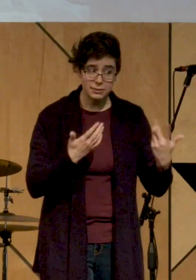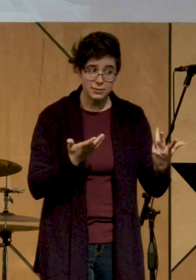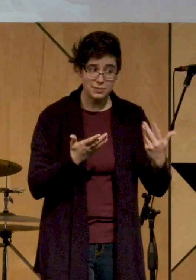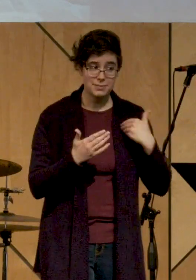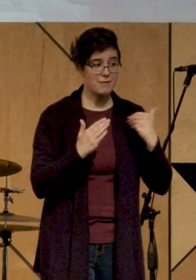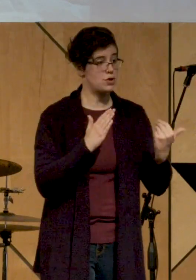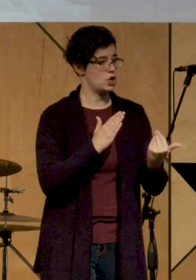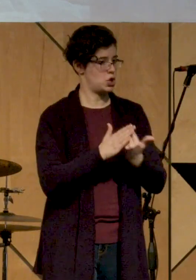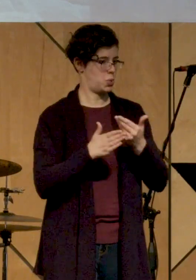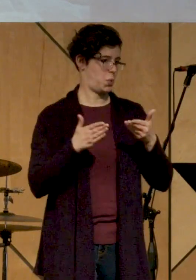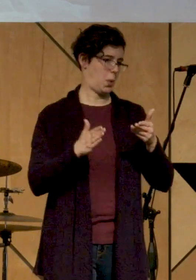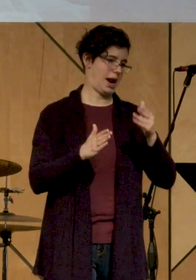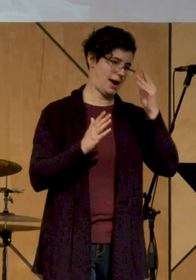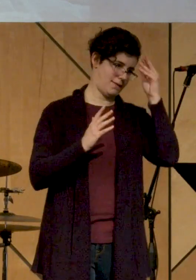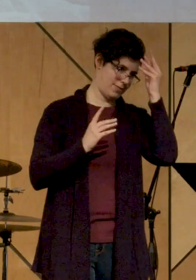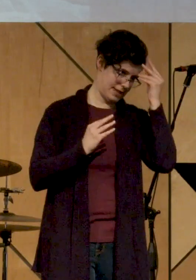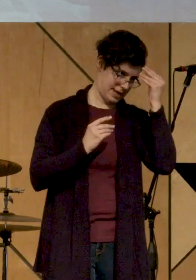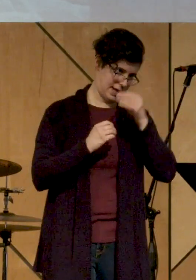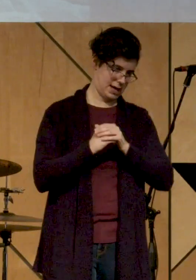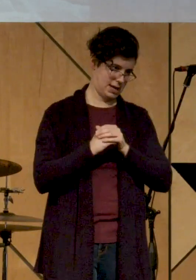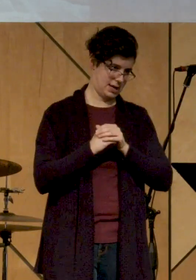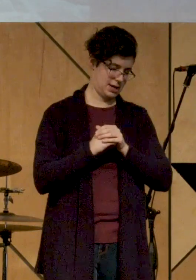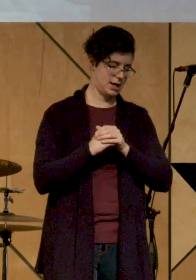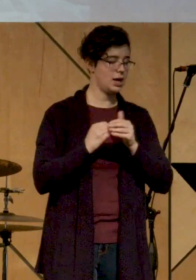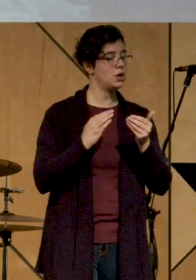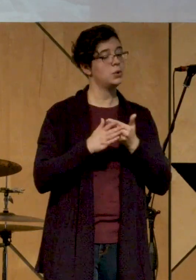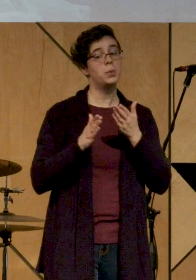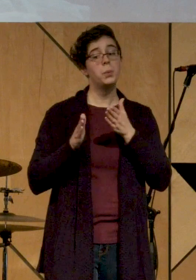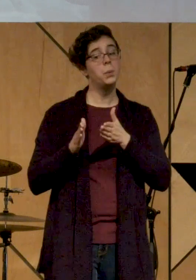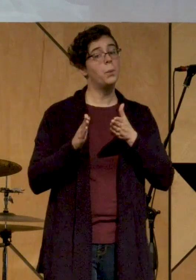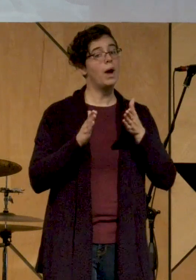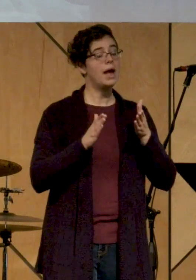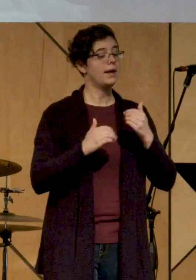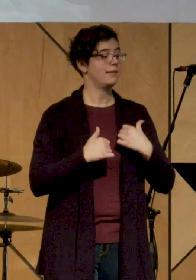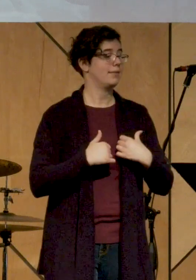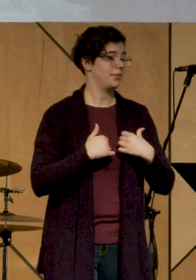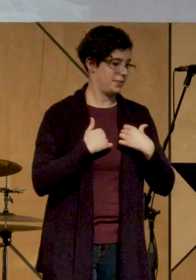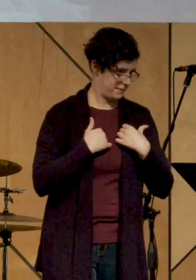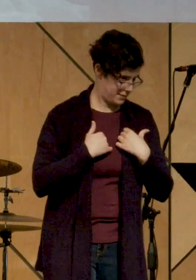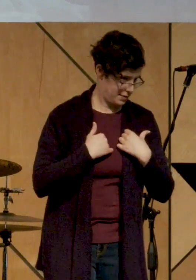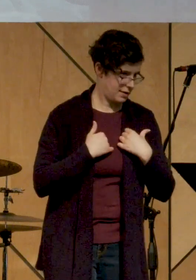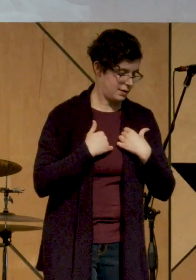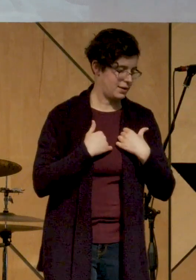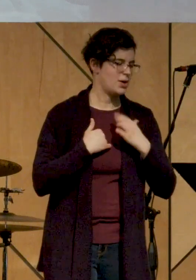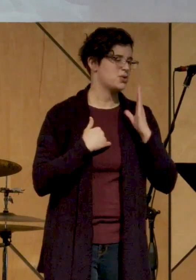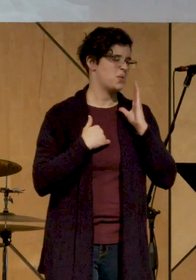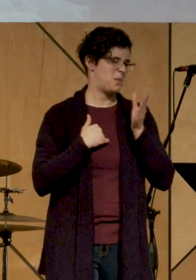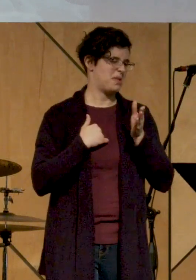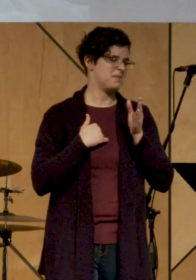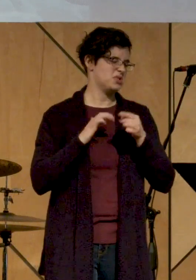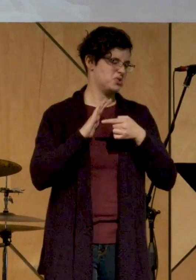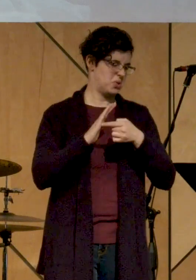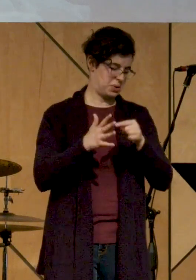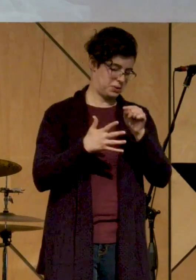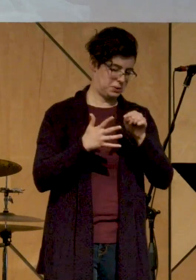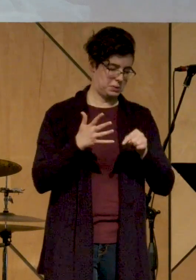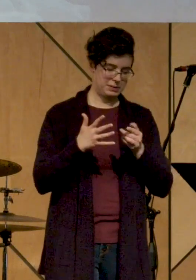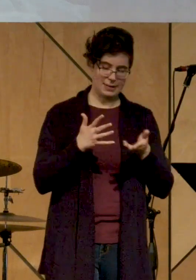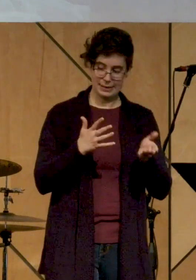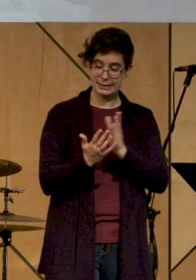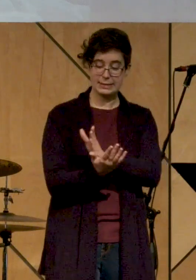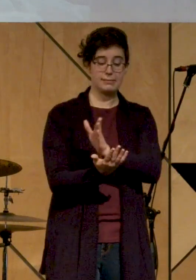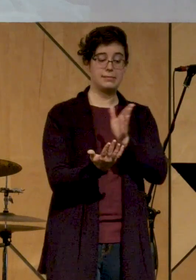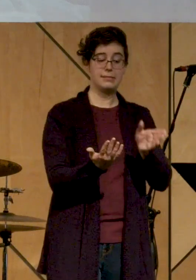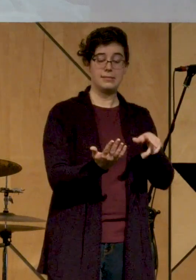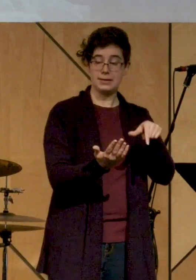a new way of thinking and a new way of living. So let me show you these things. Colossians moves on.